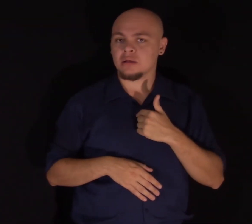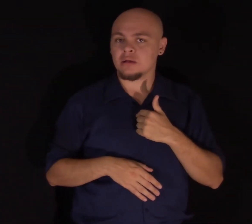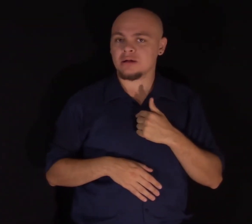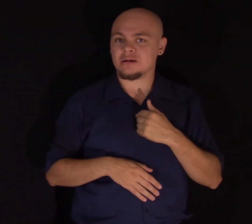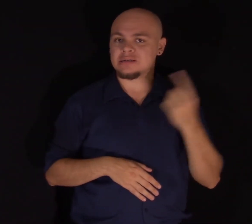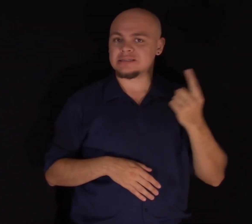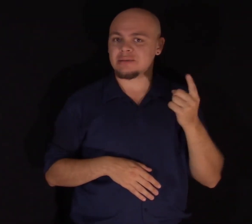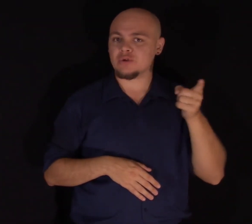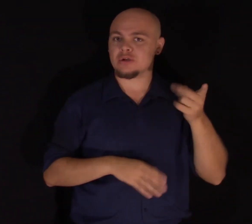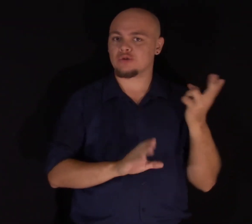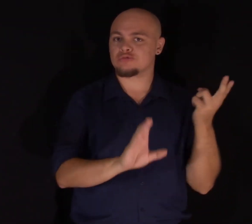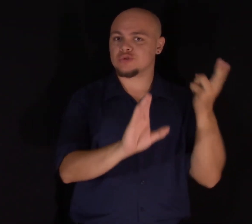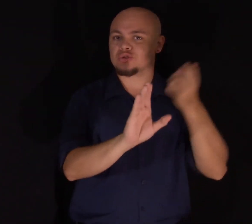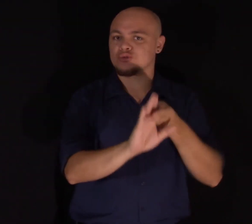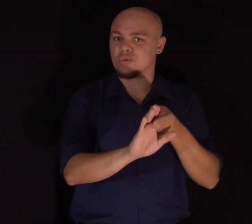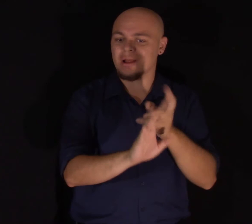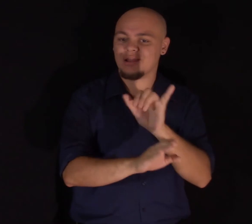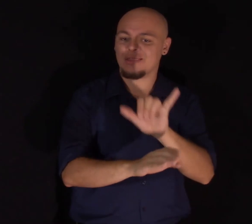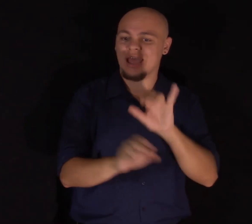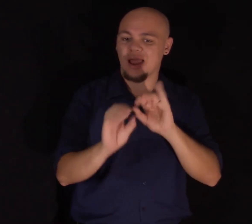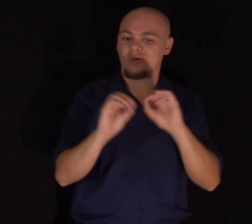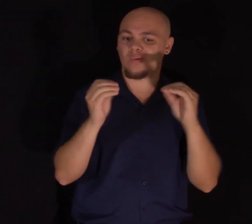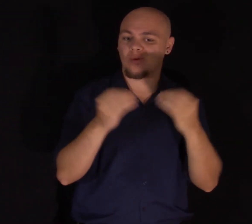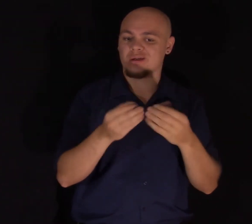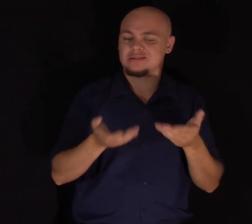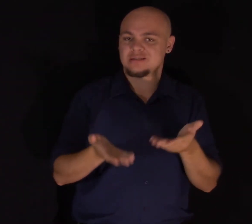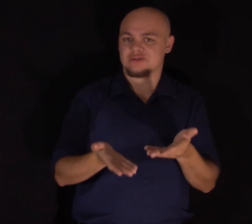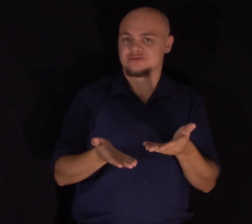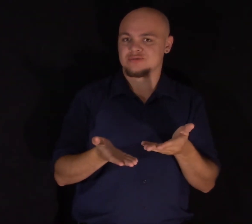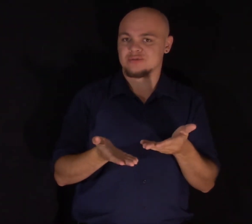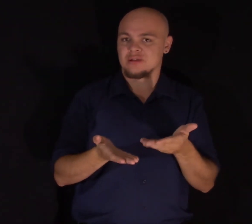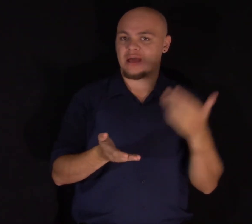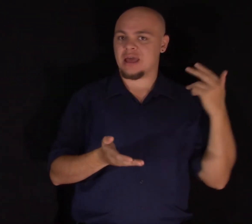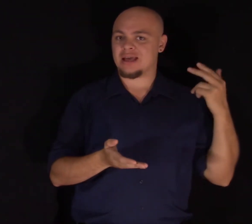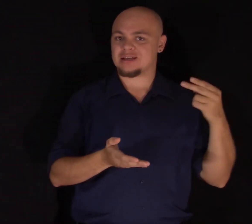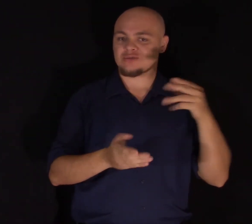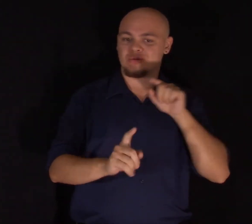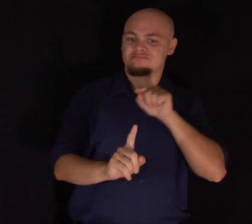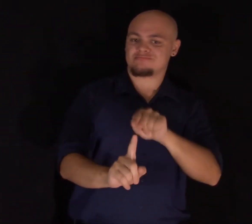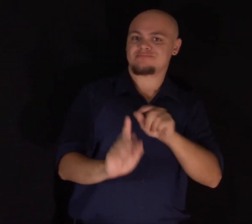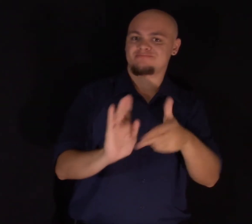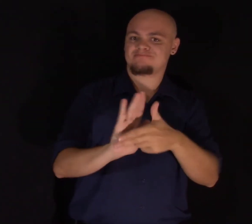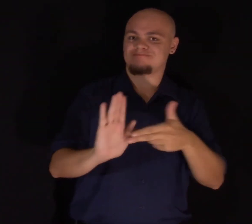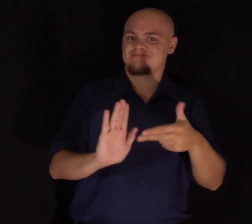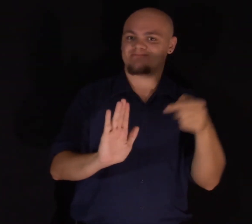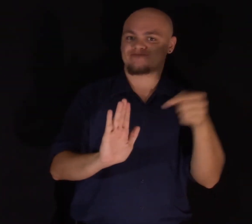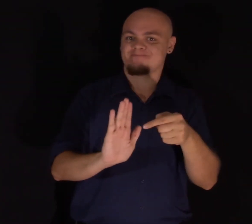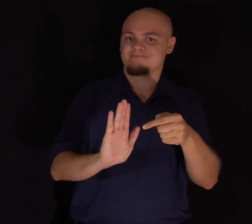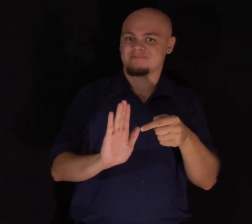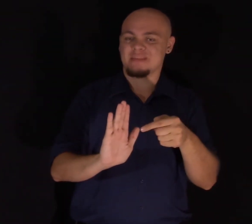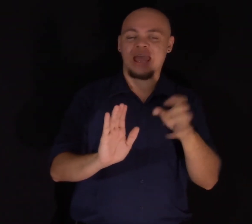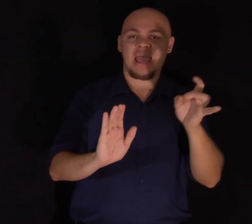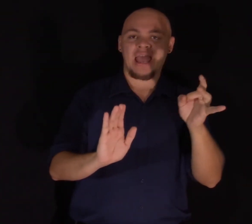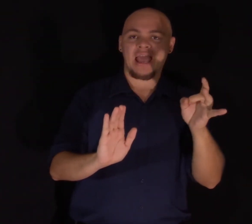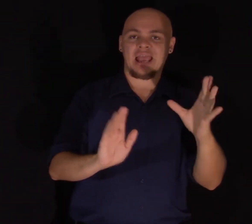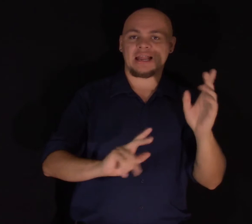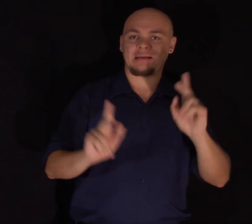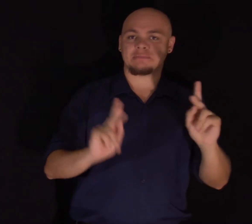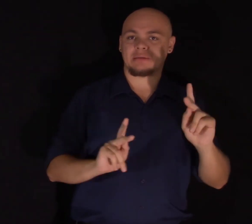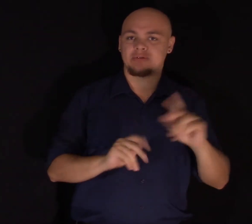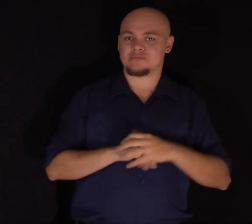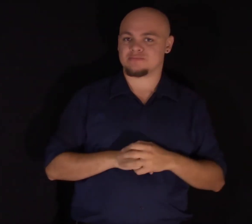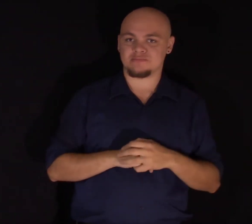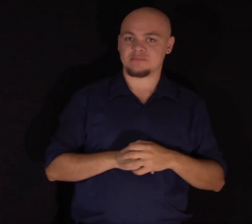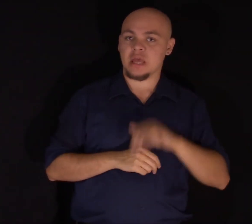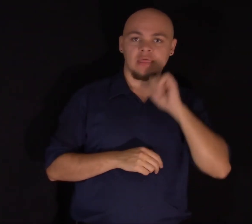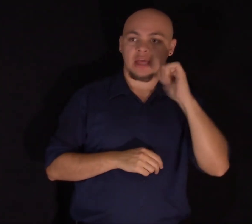who would join an organization whose historical premise has been hating those who do not